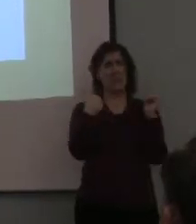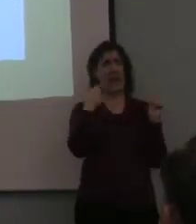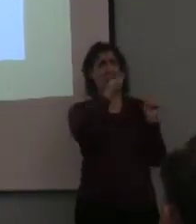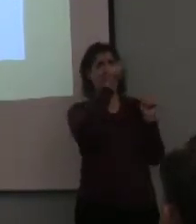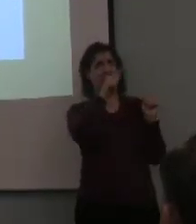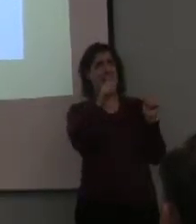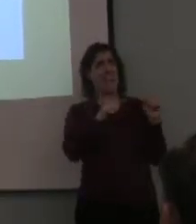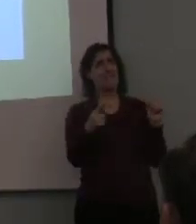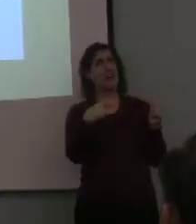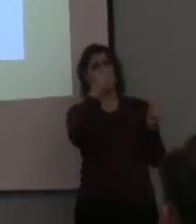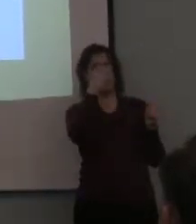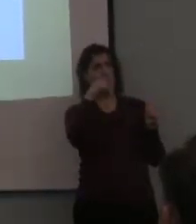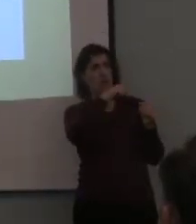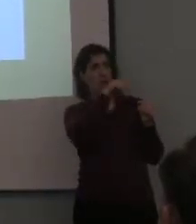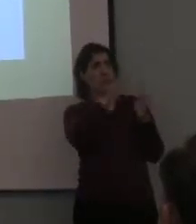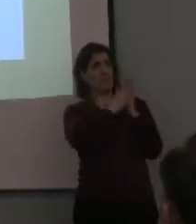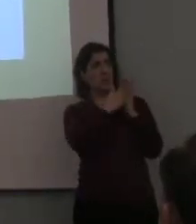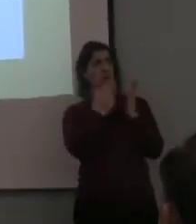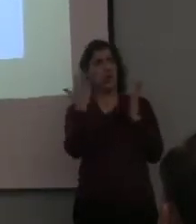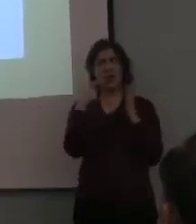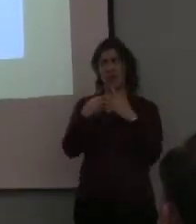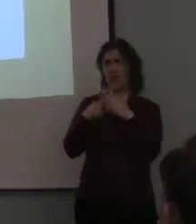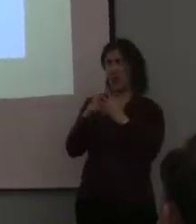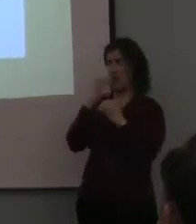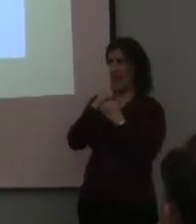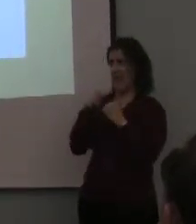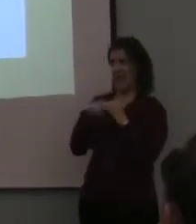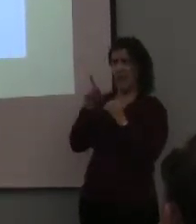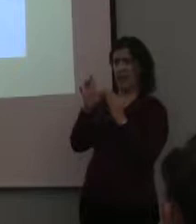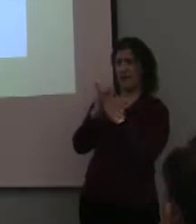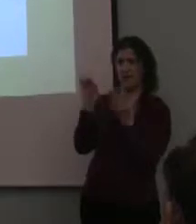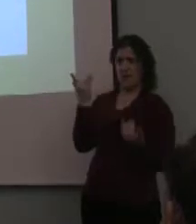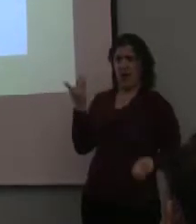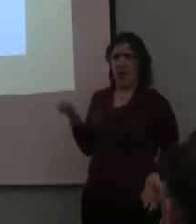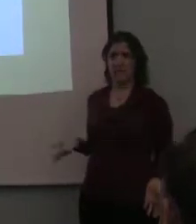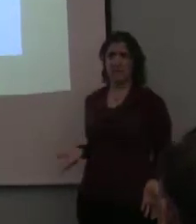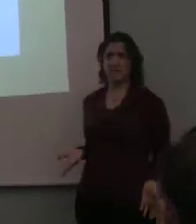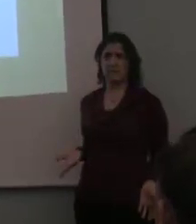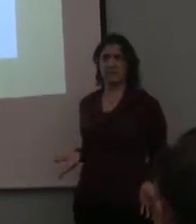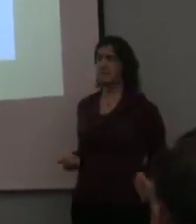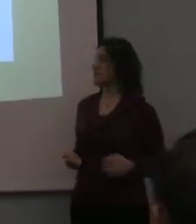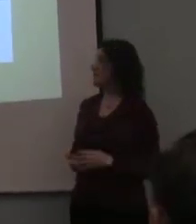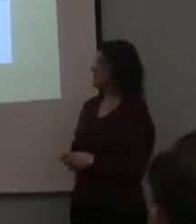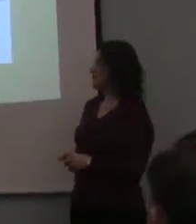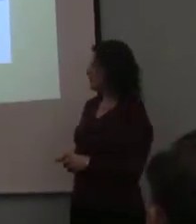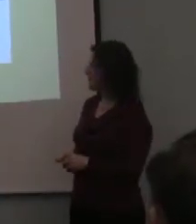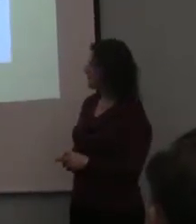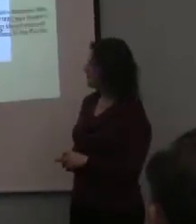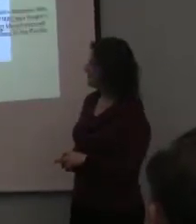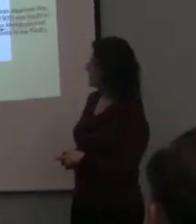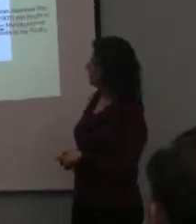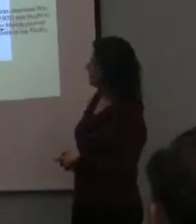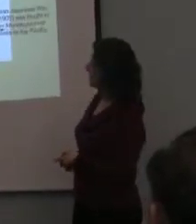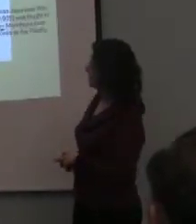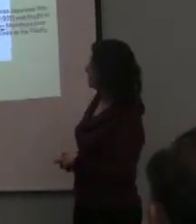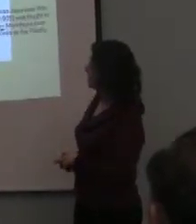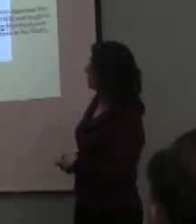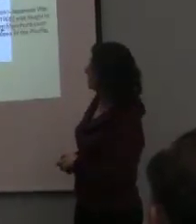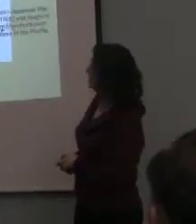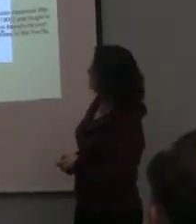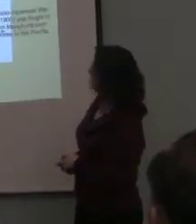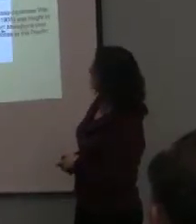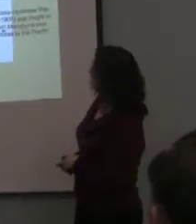don't care. Why should I start caring about this one? Oh, let's see. Nicholas